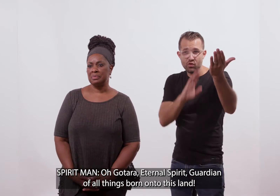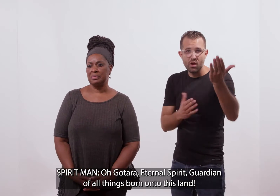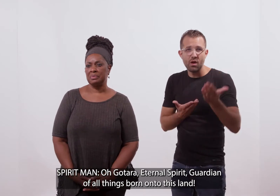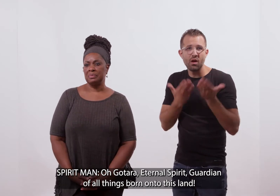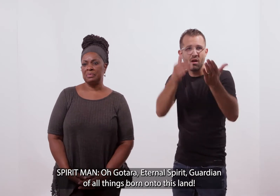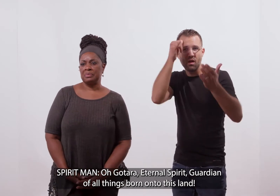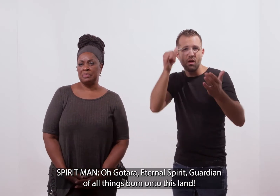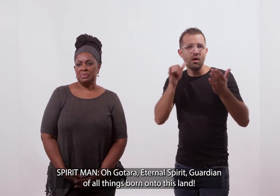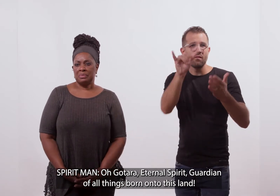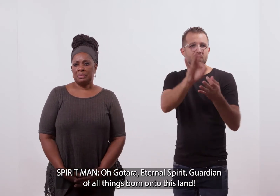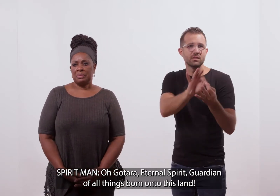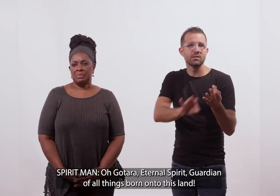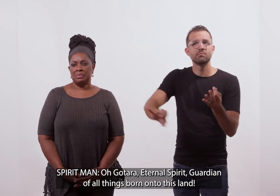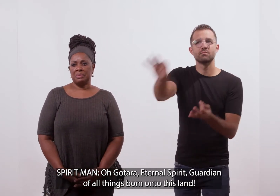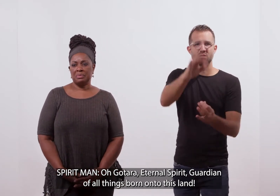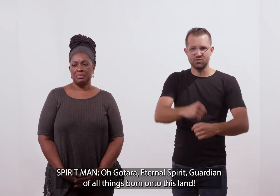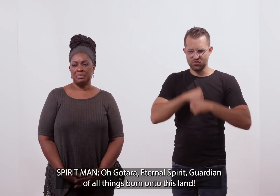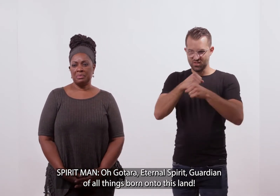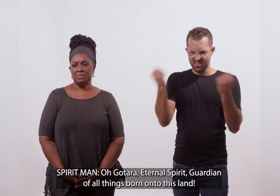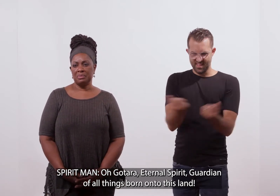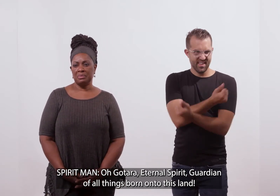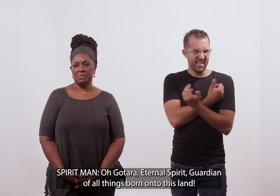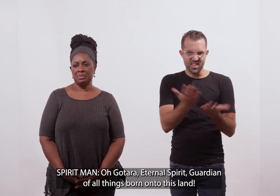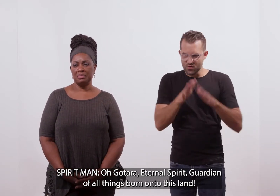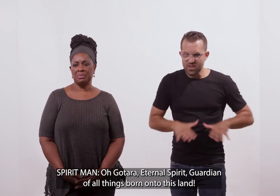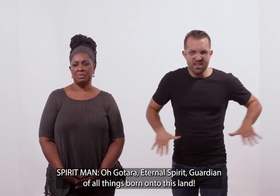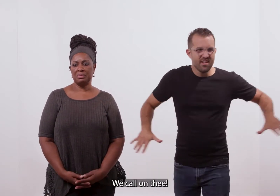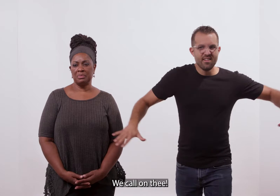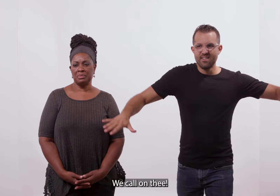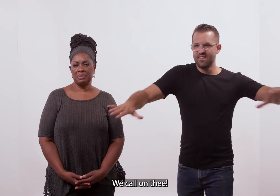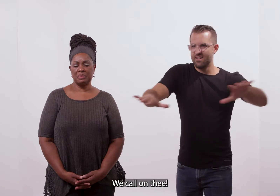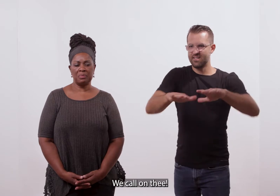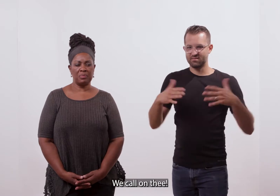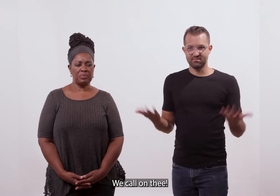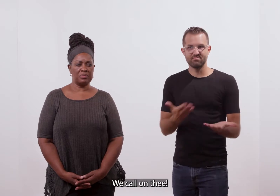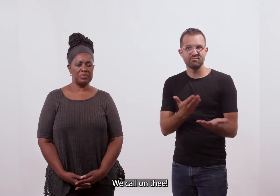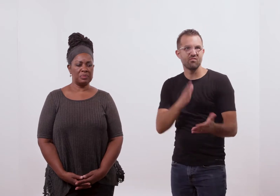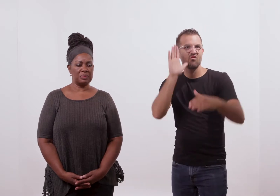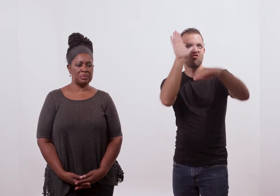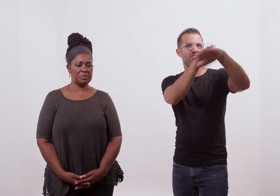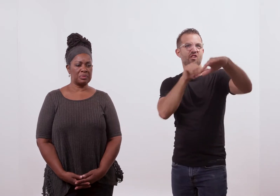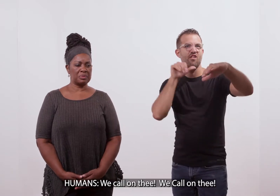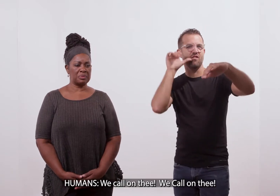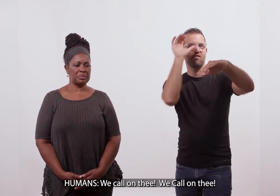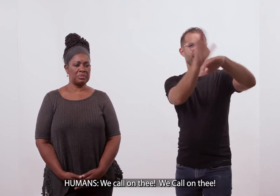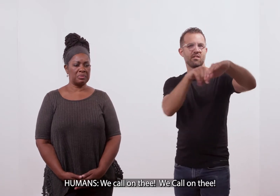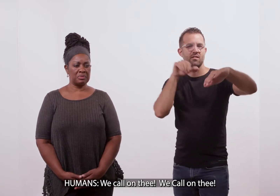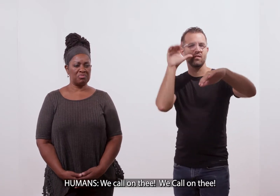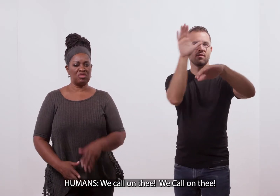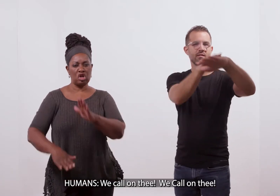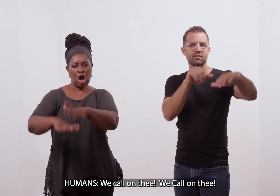spirit, guardian of all things born onto this land, we call on thee. We call